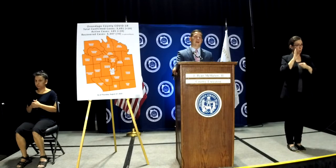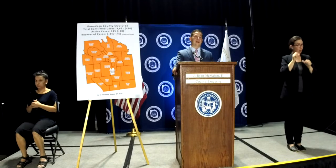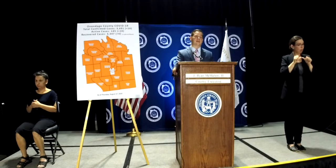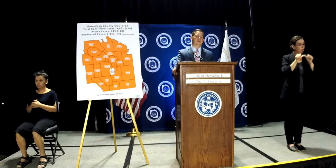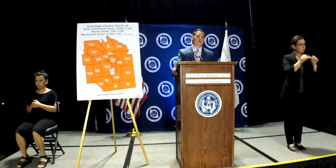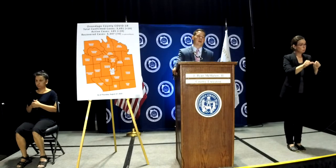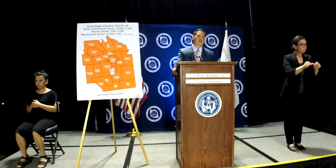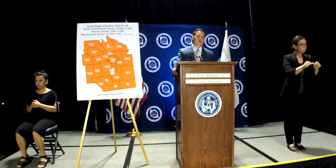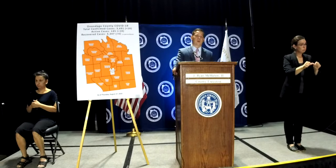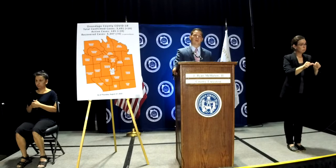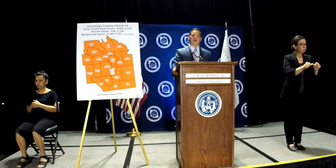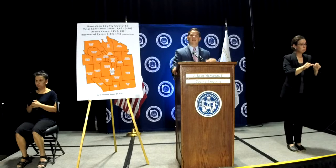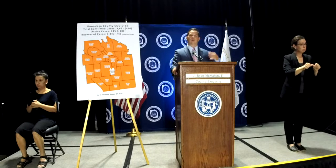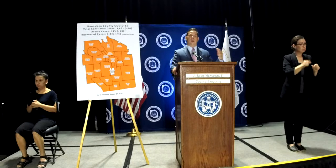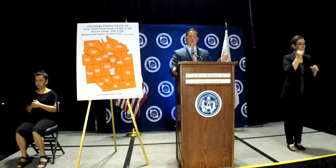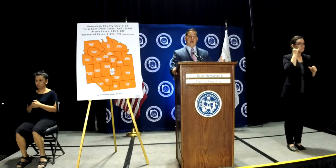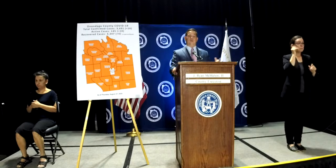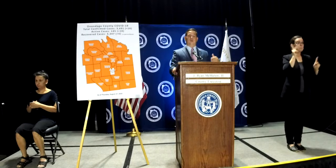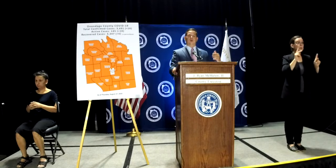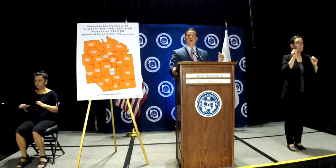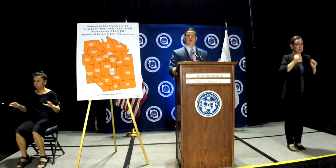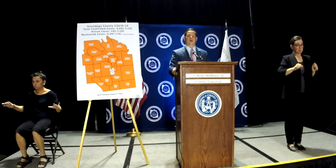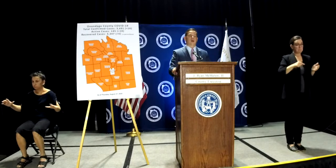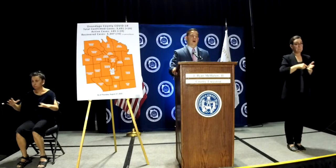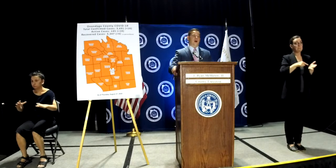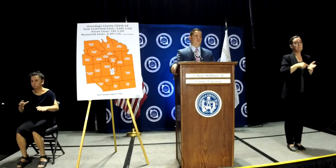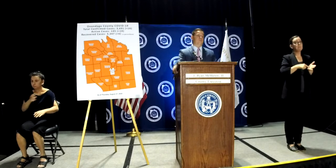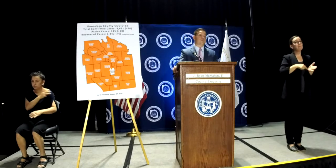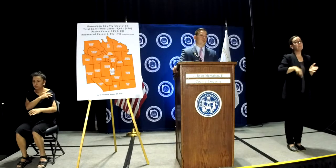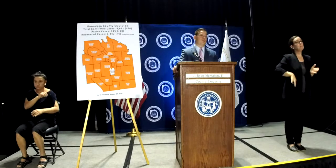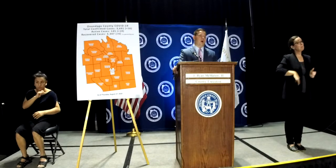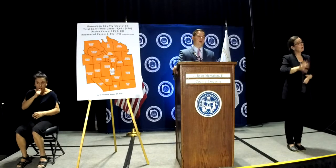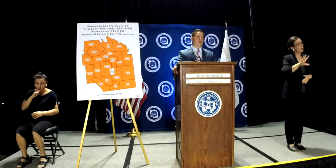than diagnostic. So maybe that's the way we have to do it.